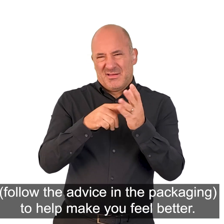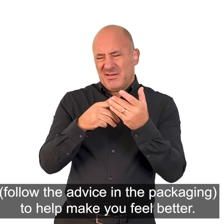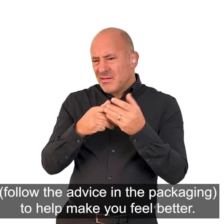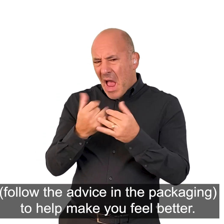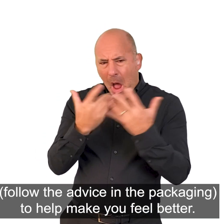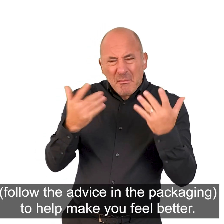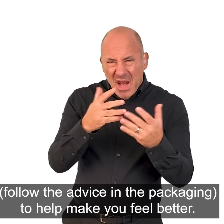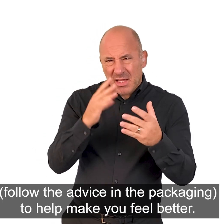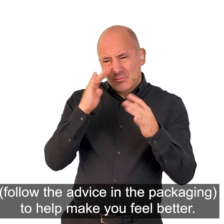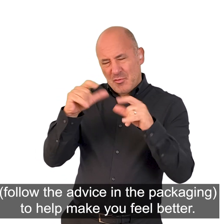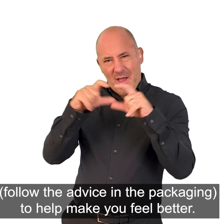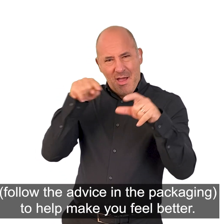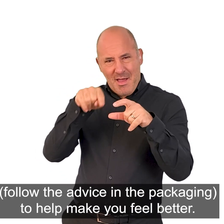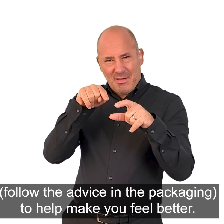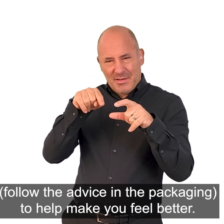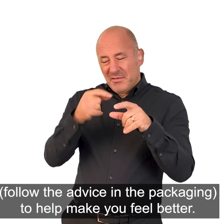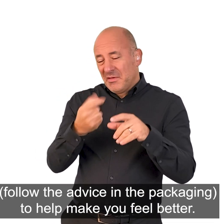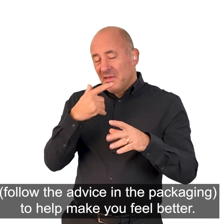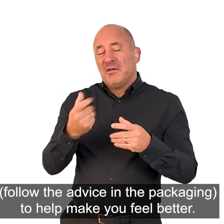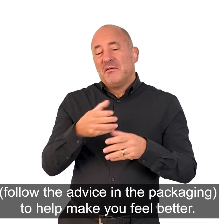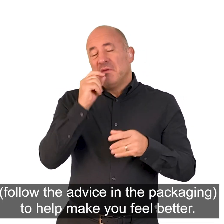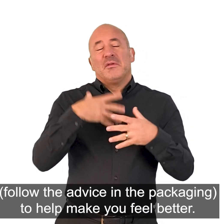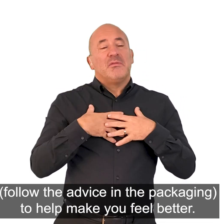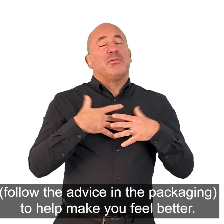Follow the advice in the packaging to help make you feel better.